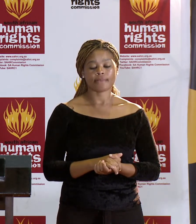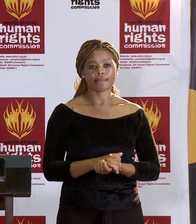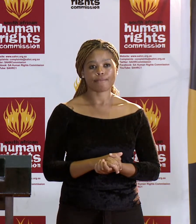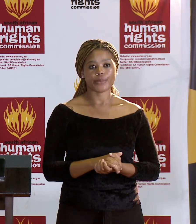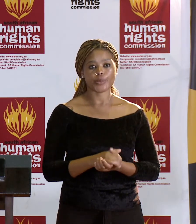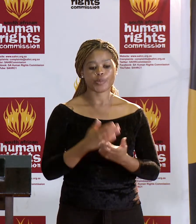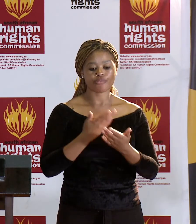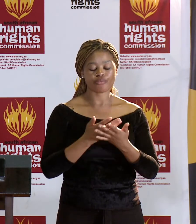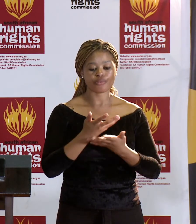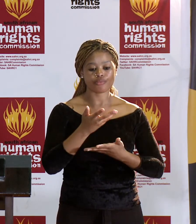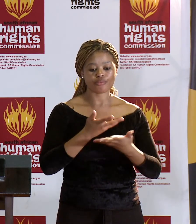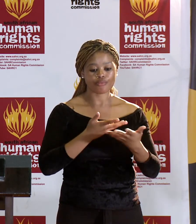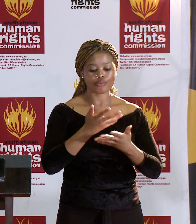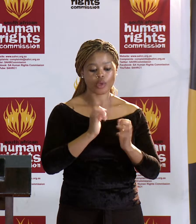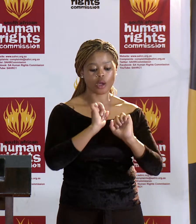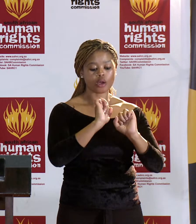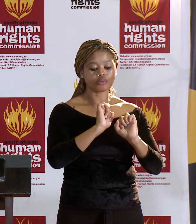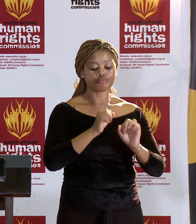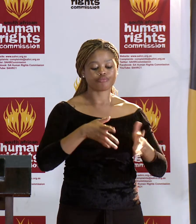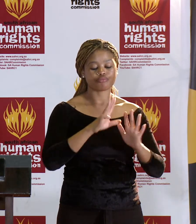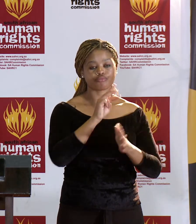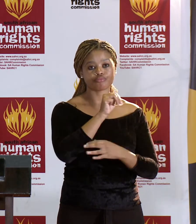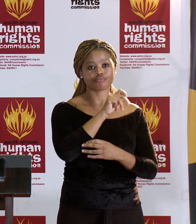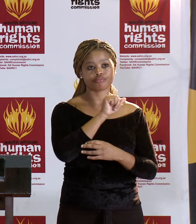consult your roadmap.